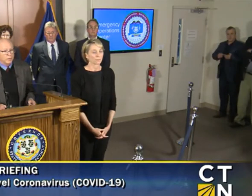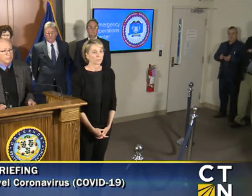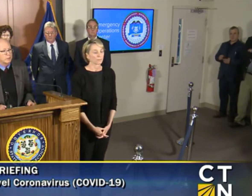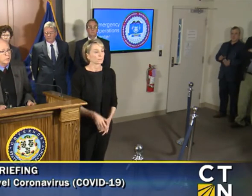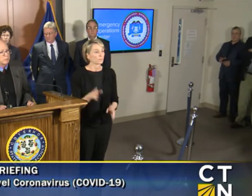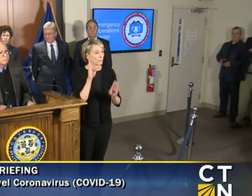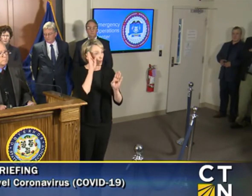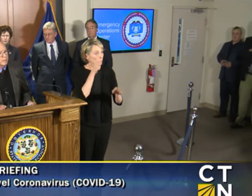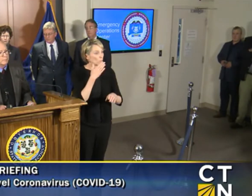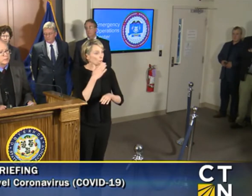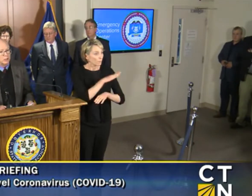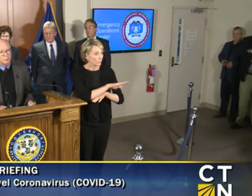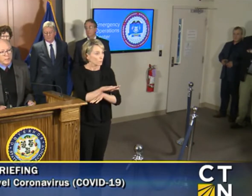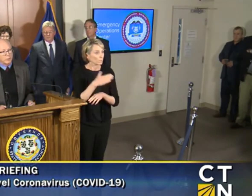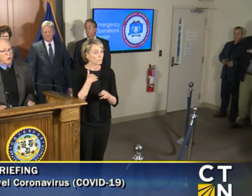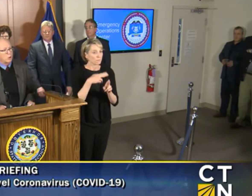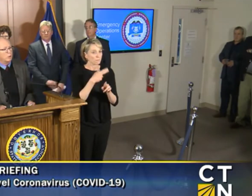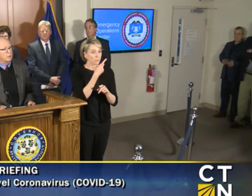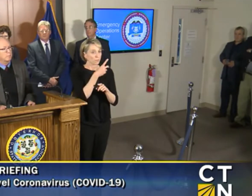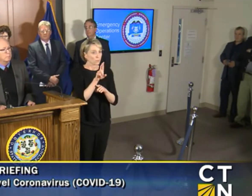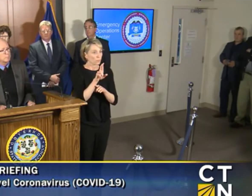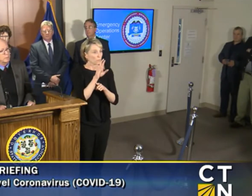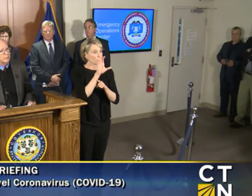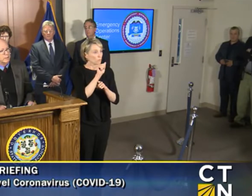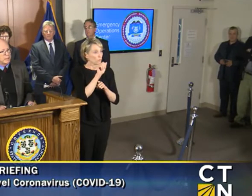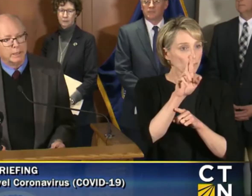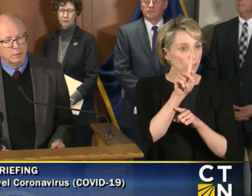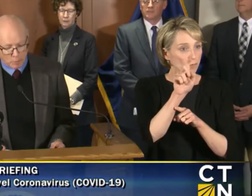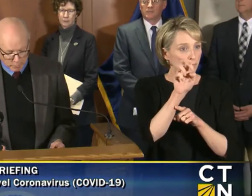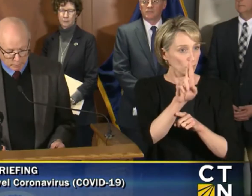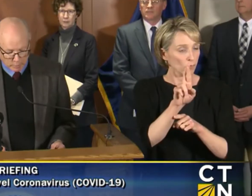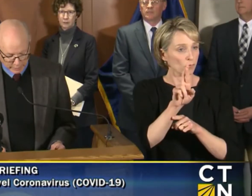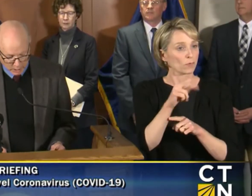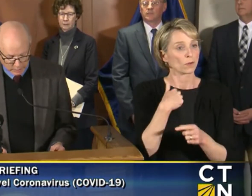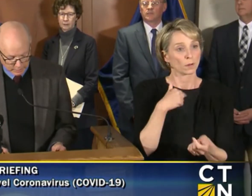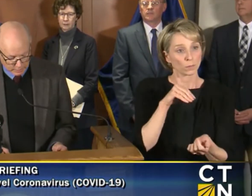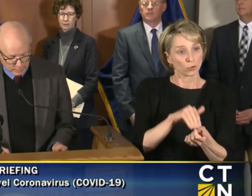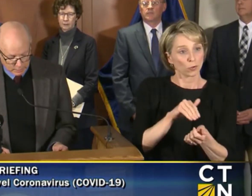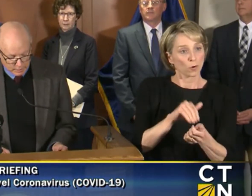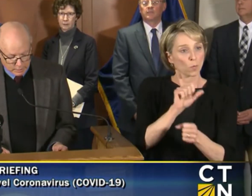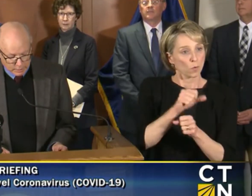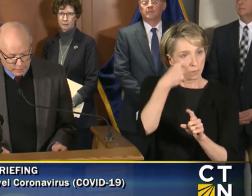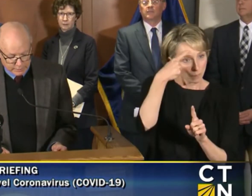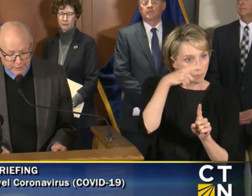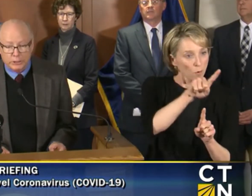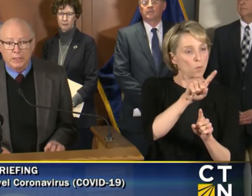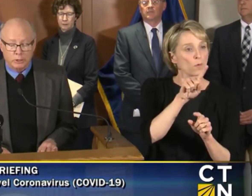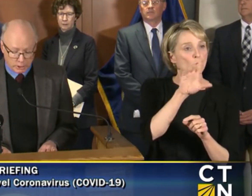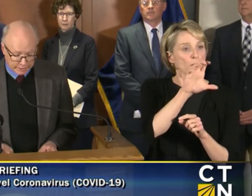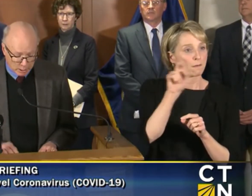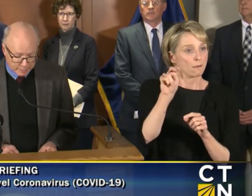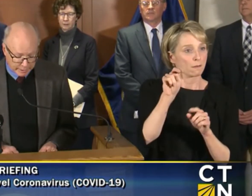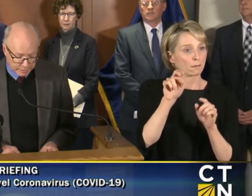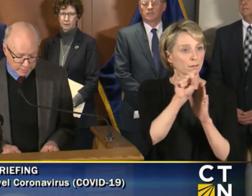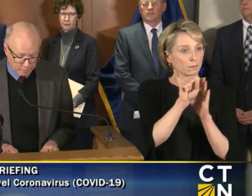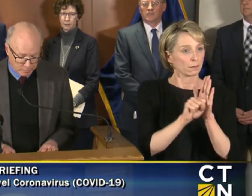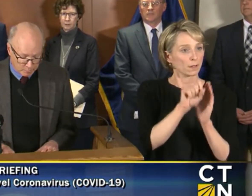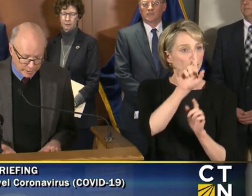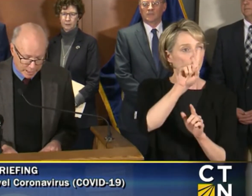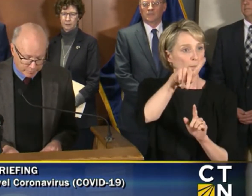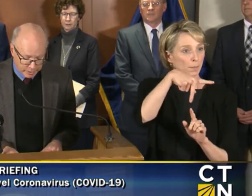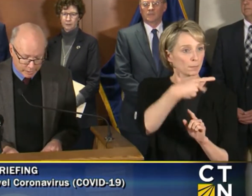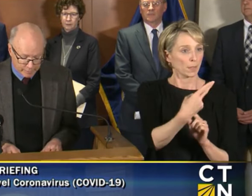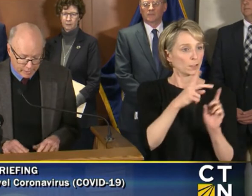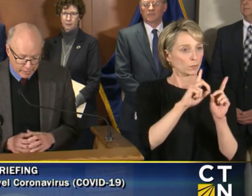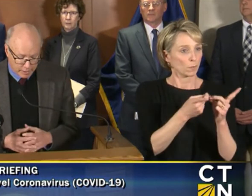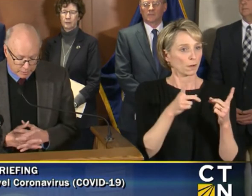Hi, good afternoon. My name is Dr. Matthew Carter. I'm with the Connecticut Department of Public Health. Since yesterday's update, we